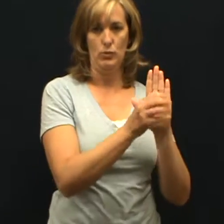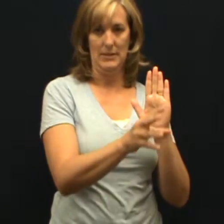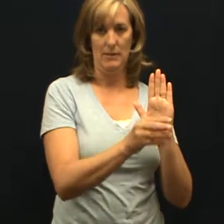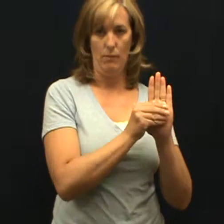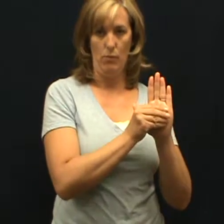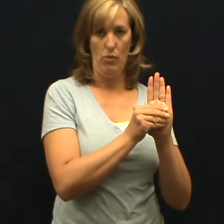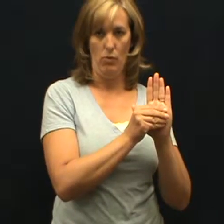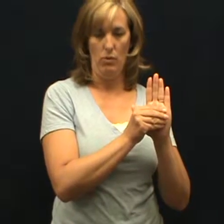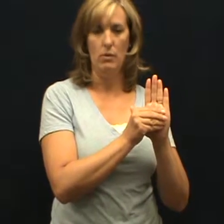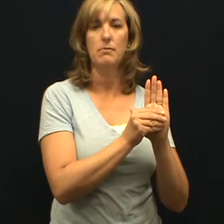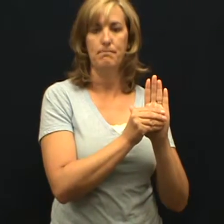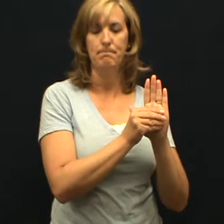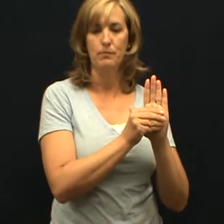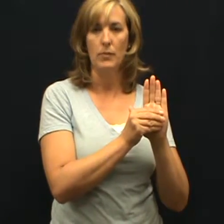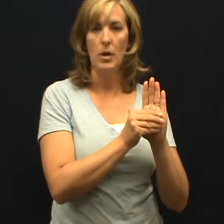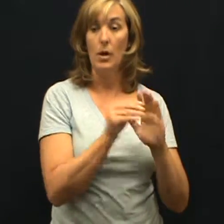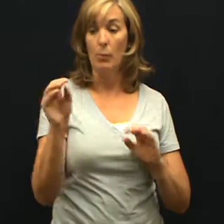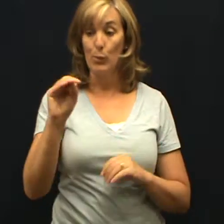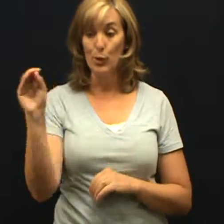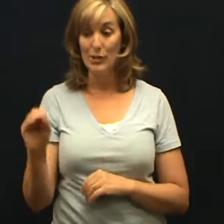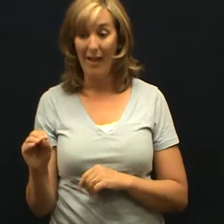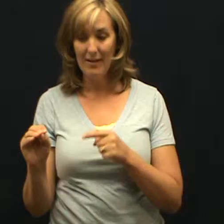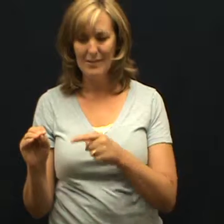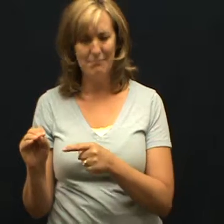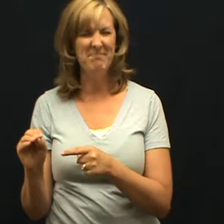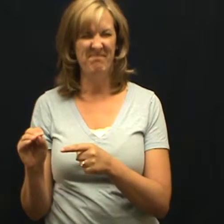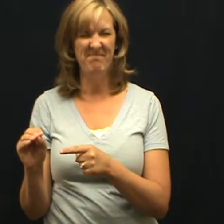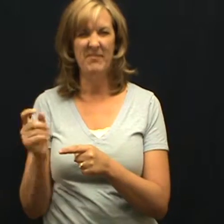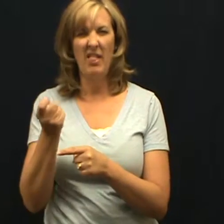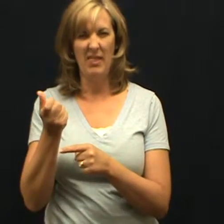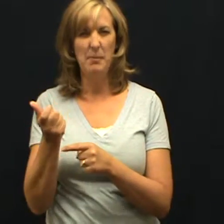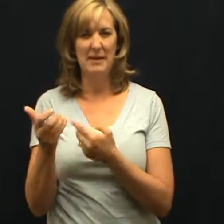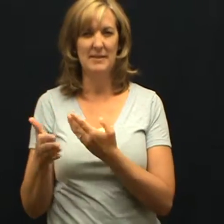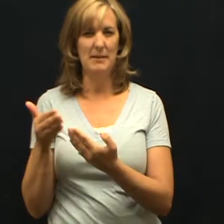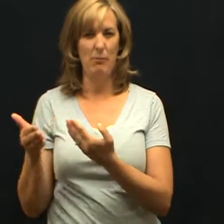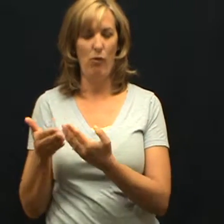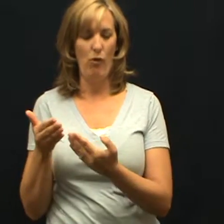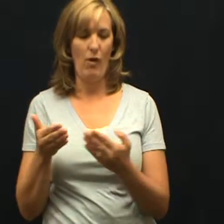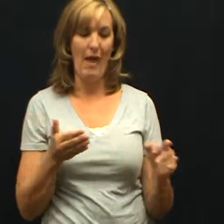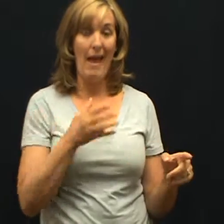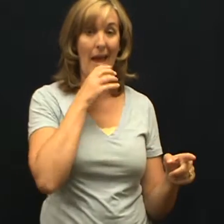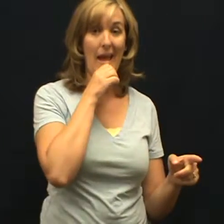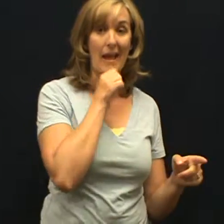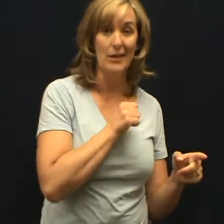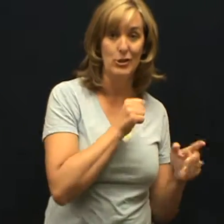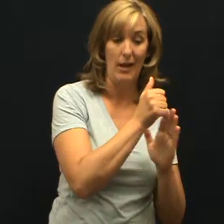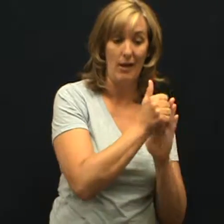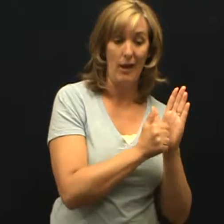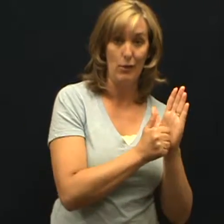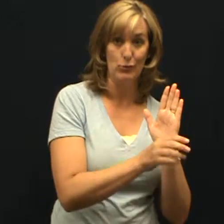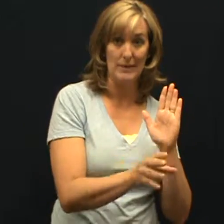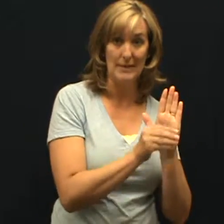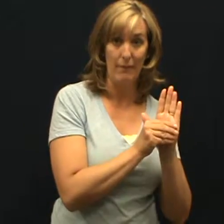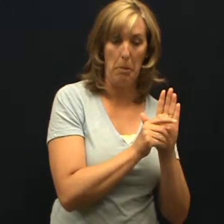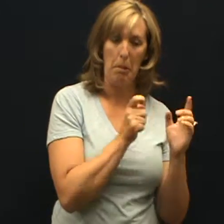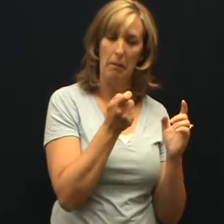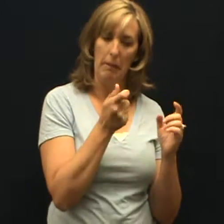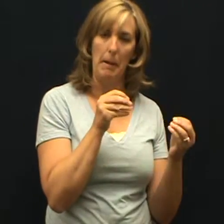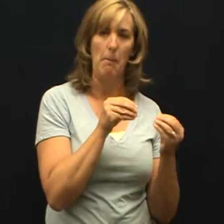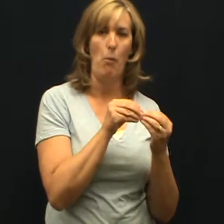the percentage of credit sales method is a little bit simpler. The aging of accounts receivable method is a little more accurate. Both are actually